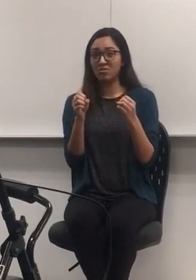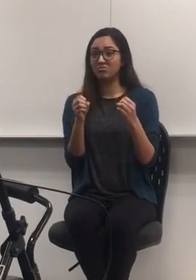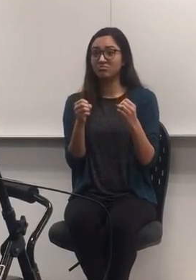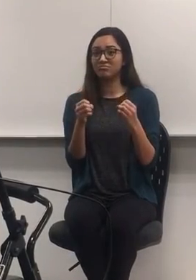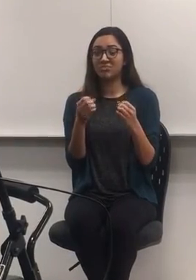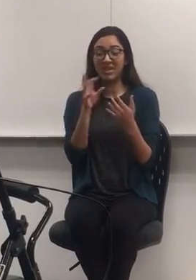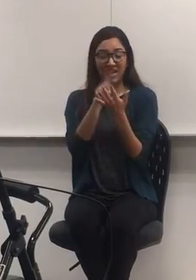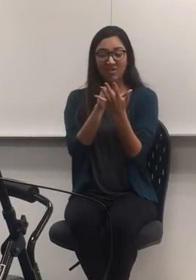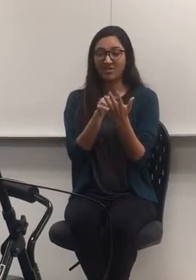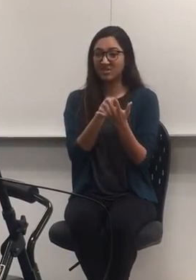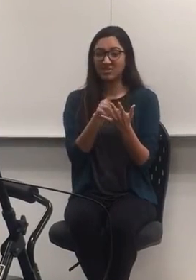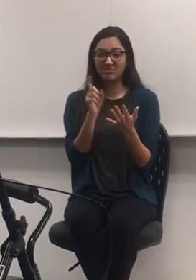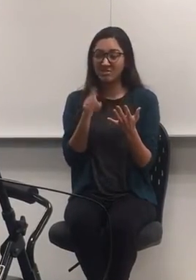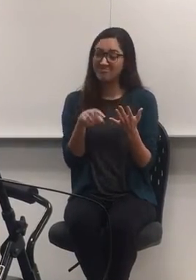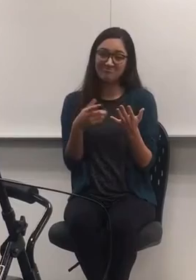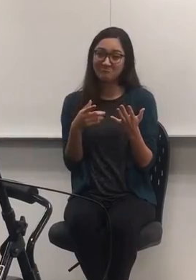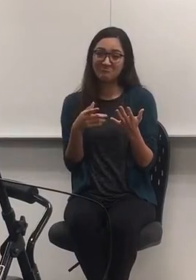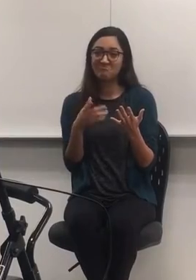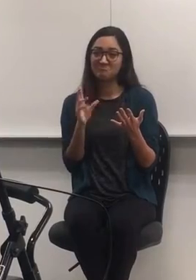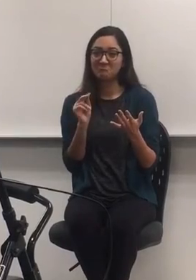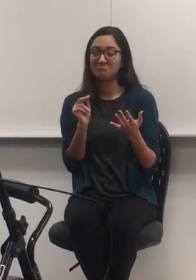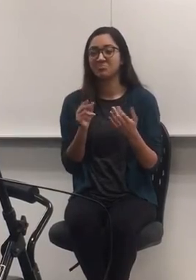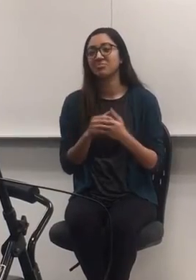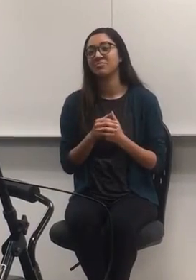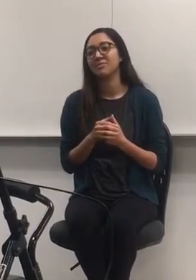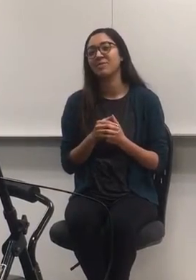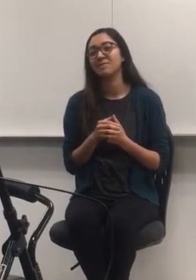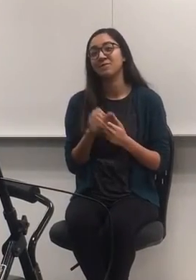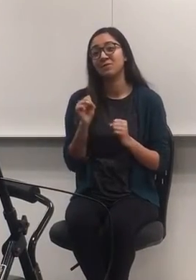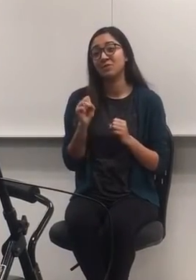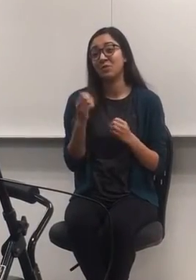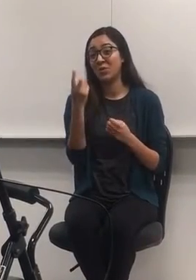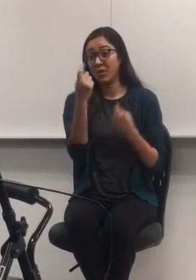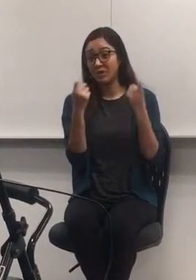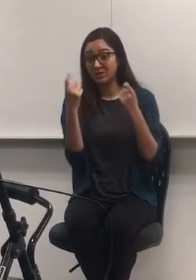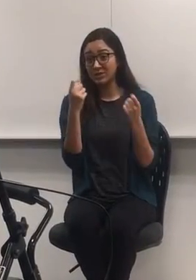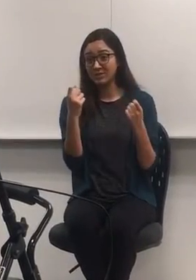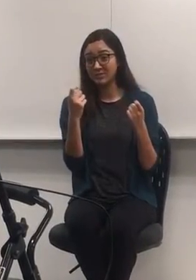calculator for that. Okay? Any questions? Now, the next problem we